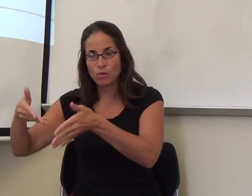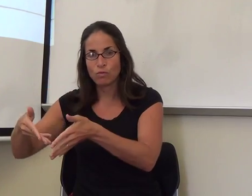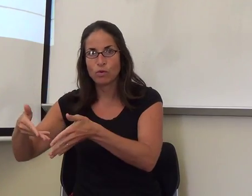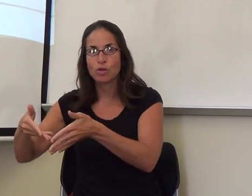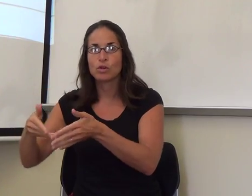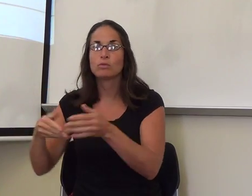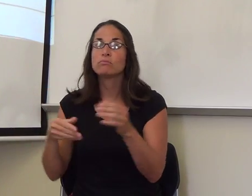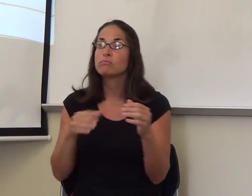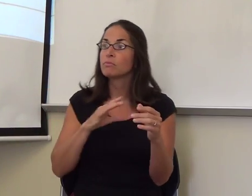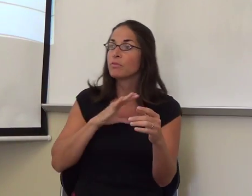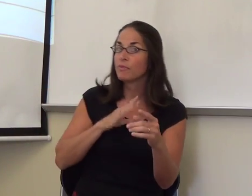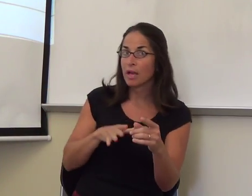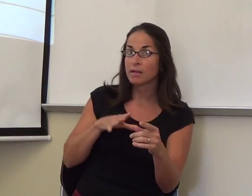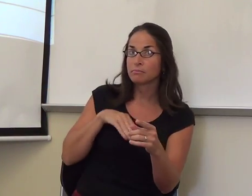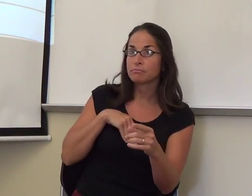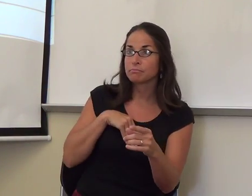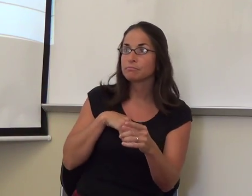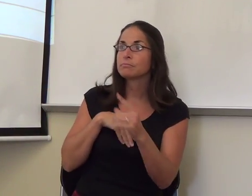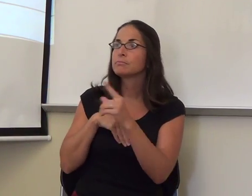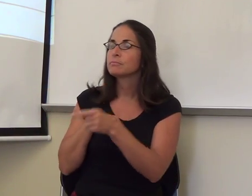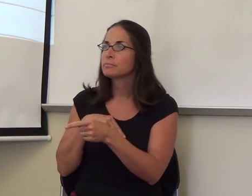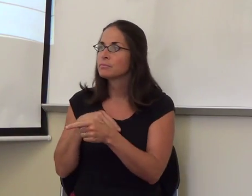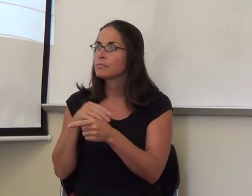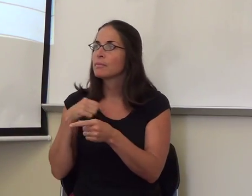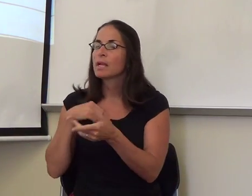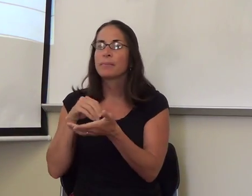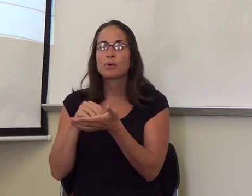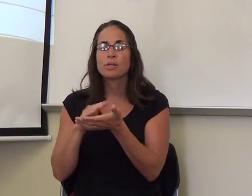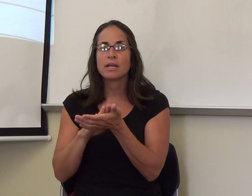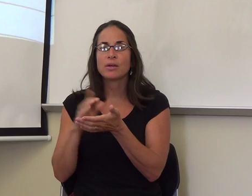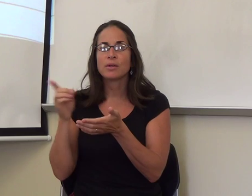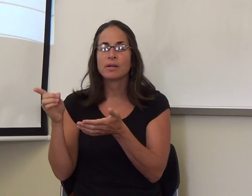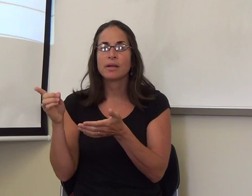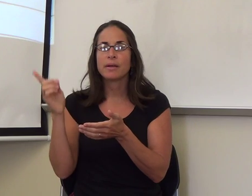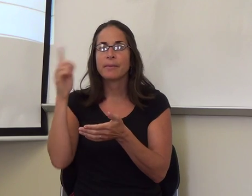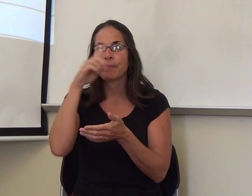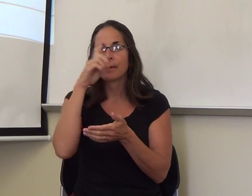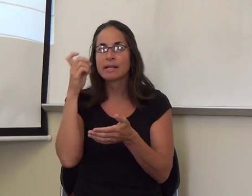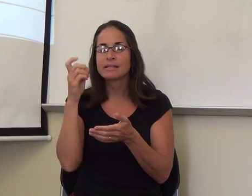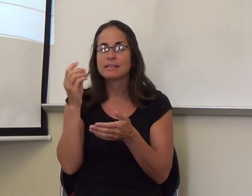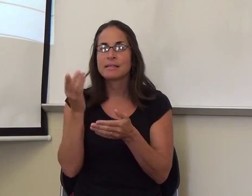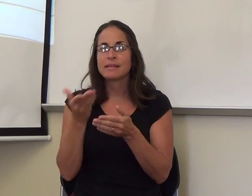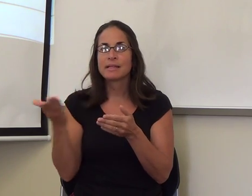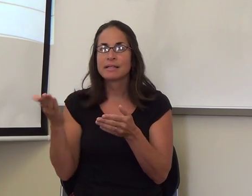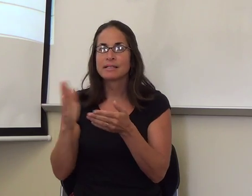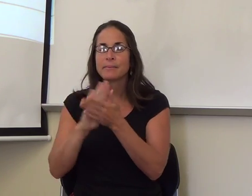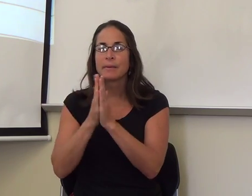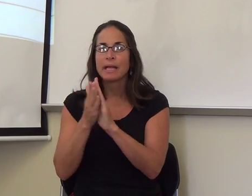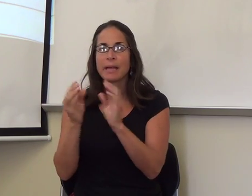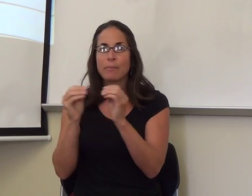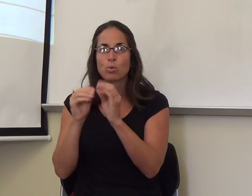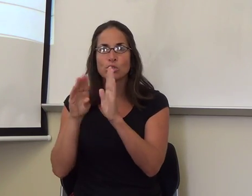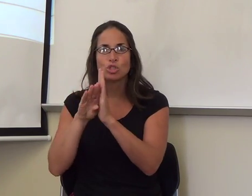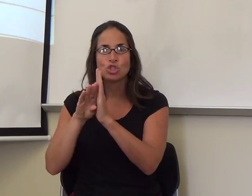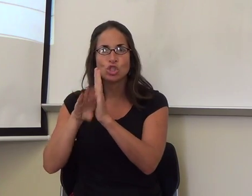Yeah. and for that I put, was because things started to get more cheap. okay, that's good. And